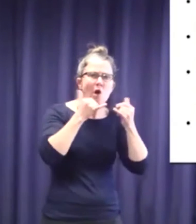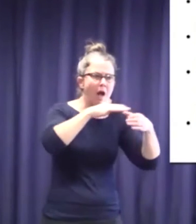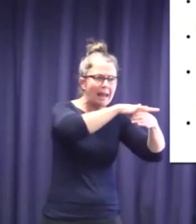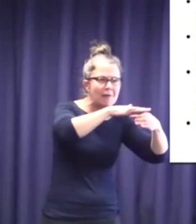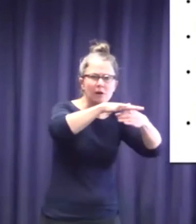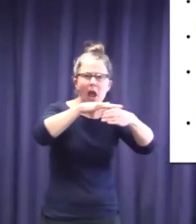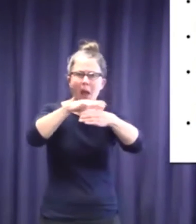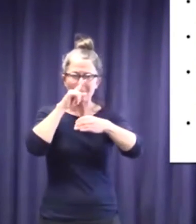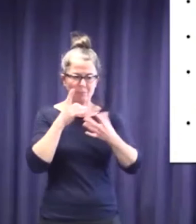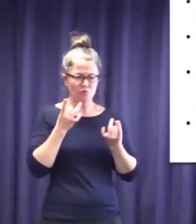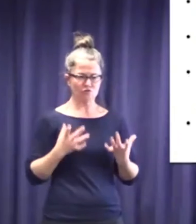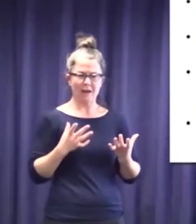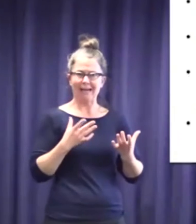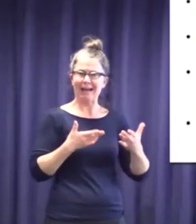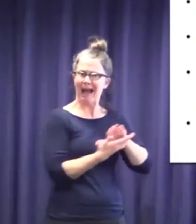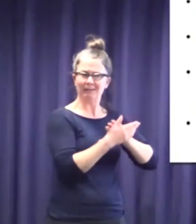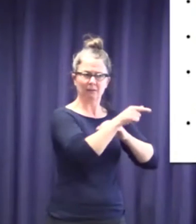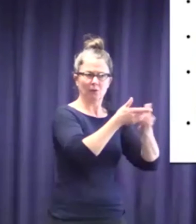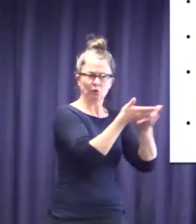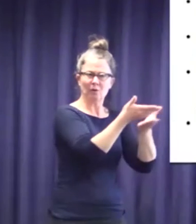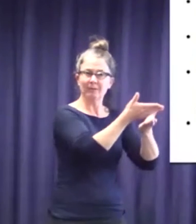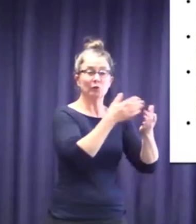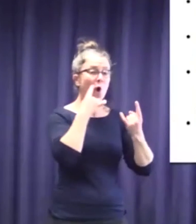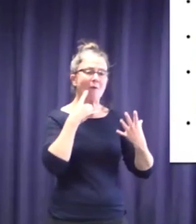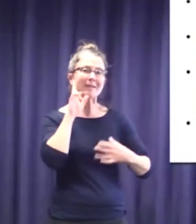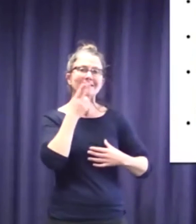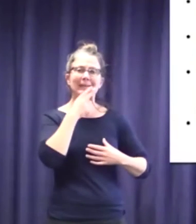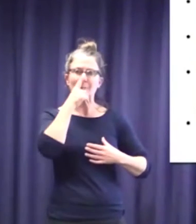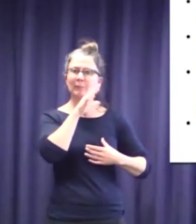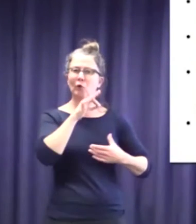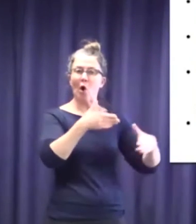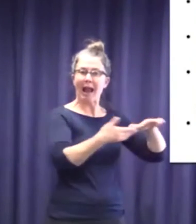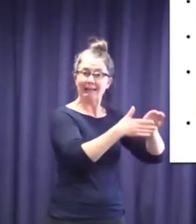Deaf people are not. And so sometimes it's 6 to 12 months